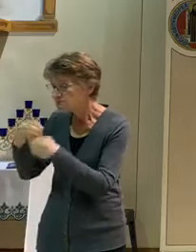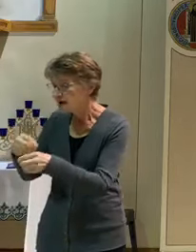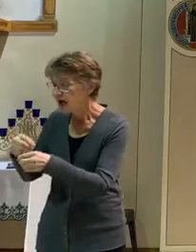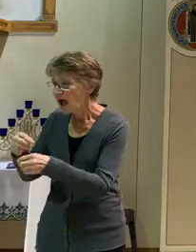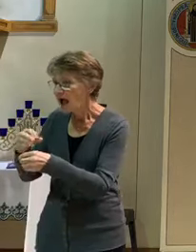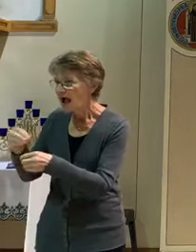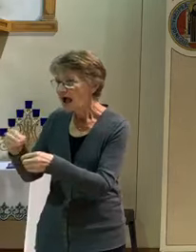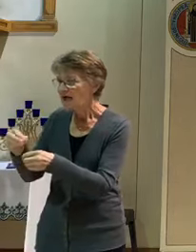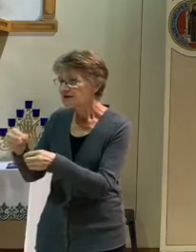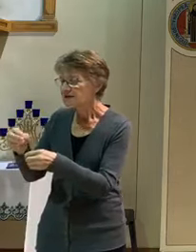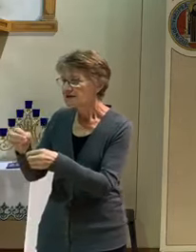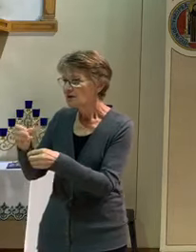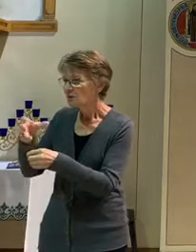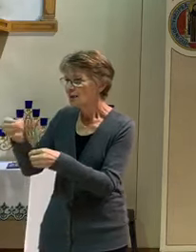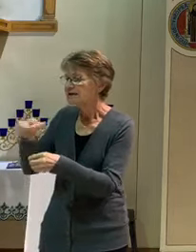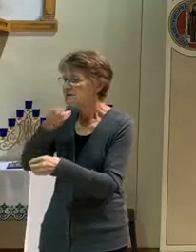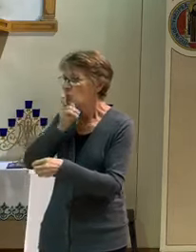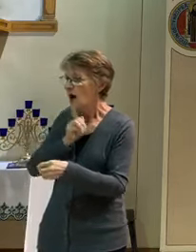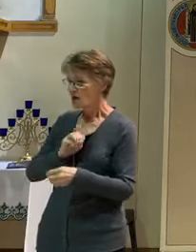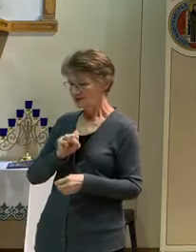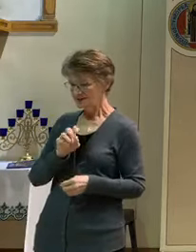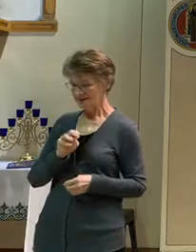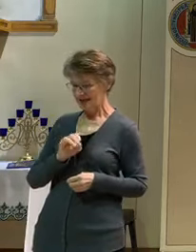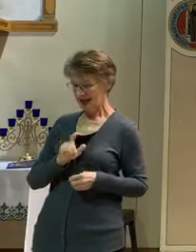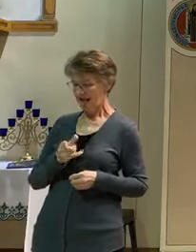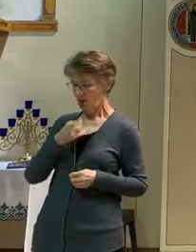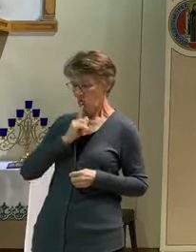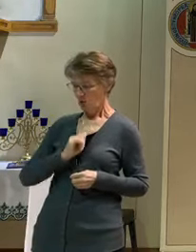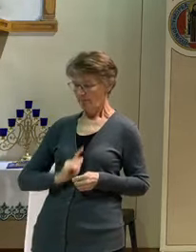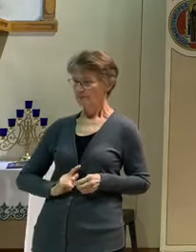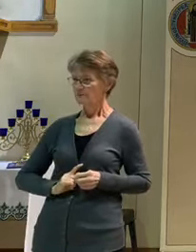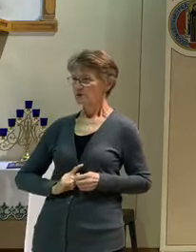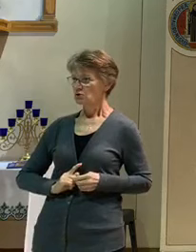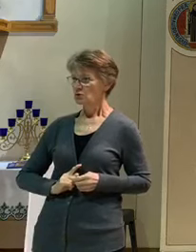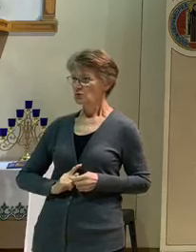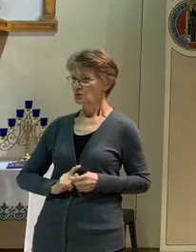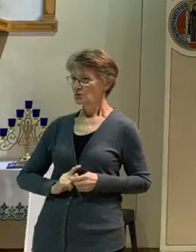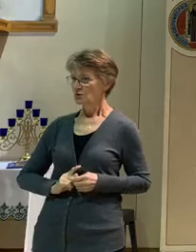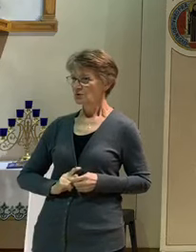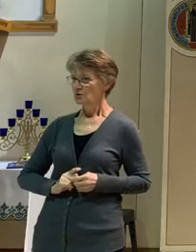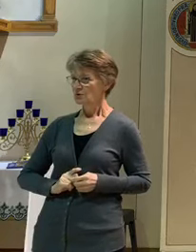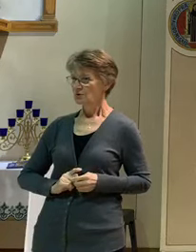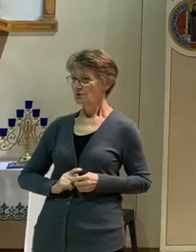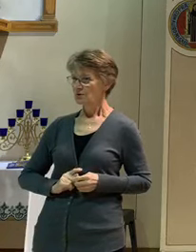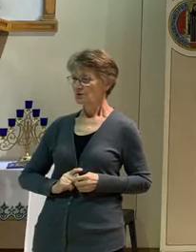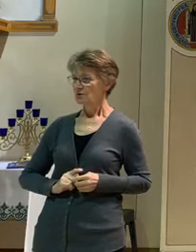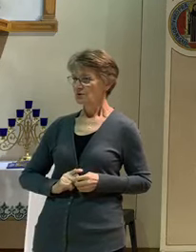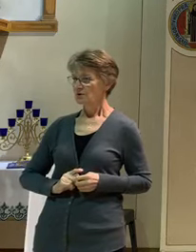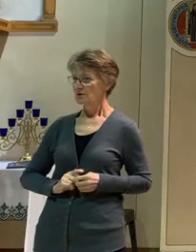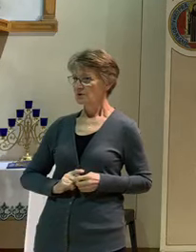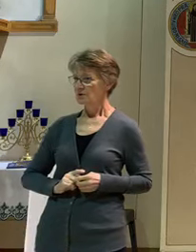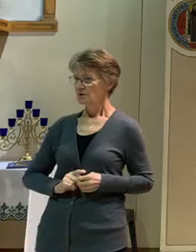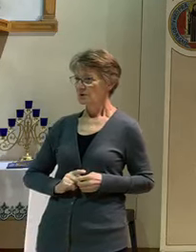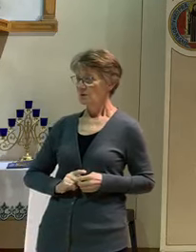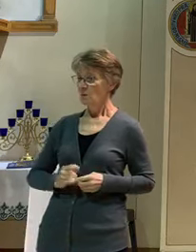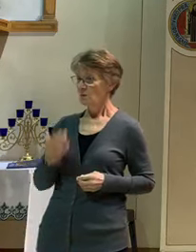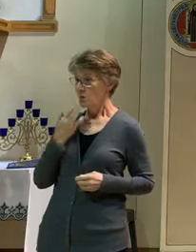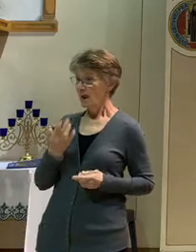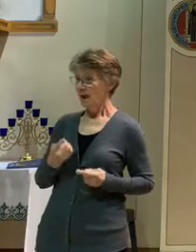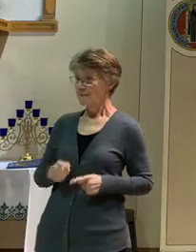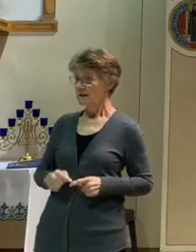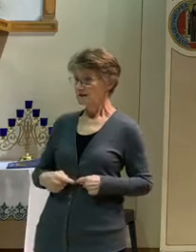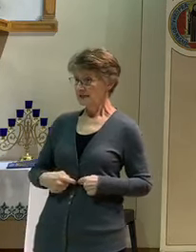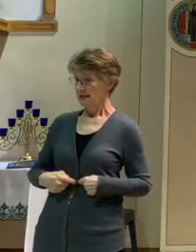it brings it into its stomach, do you know what happens? Poor box jellyfish, because the snail